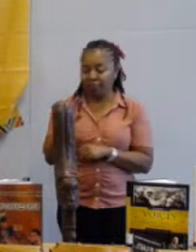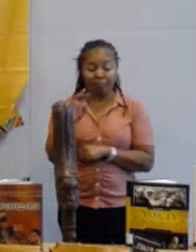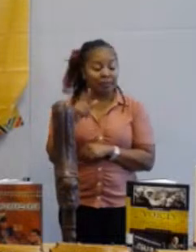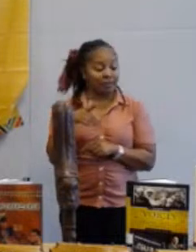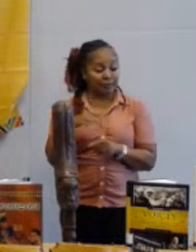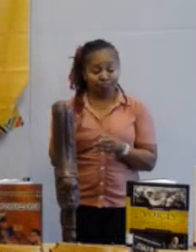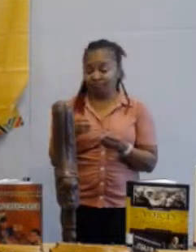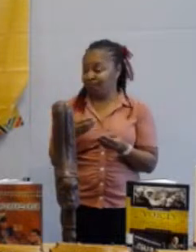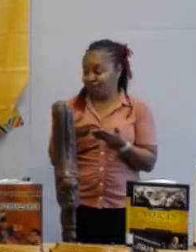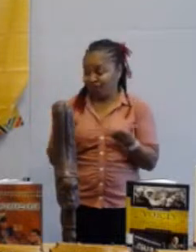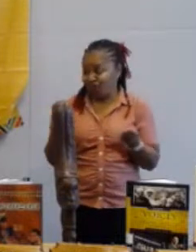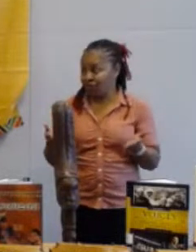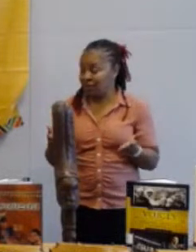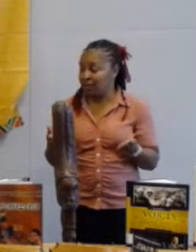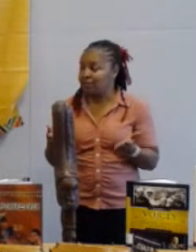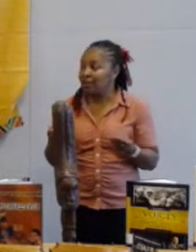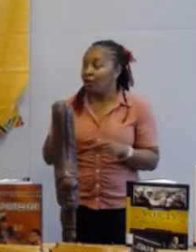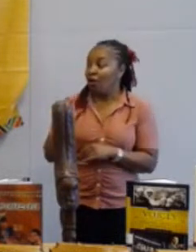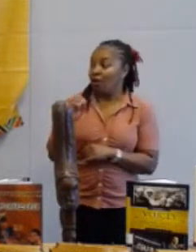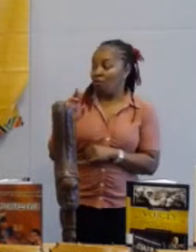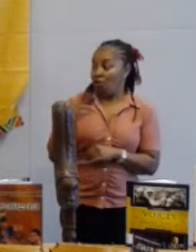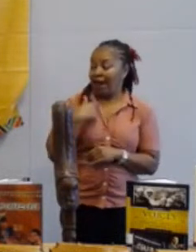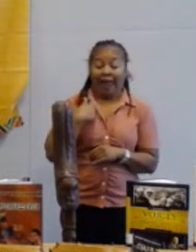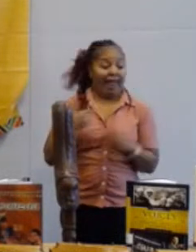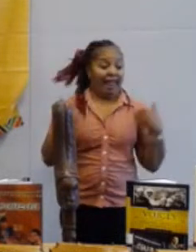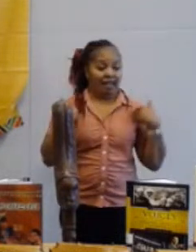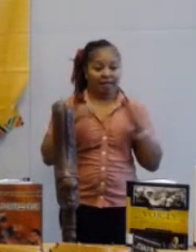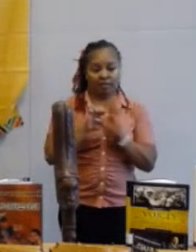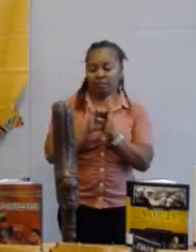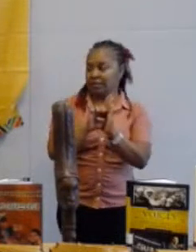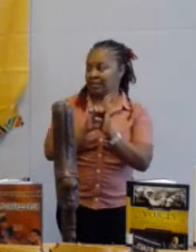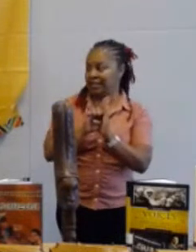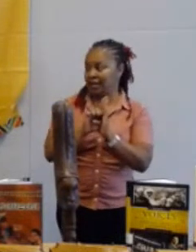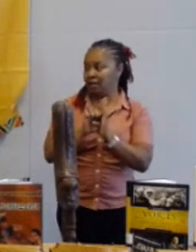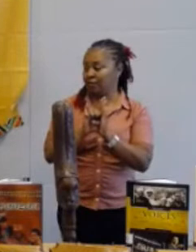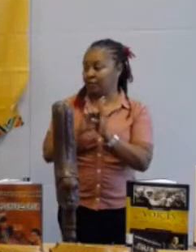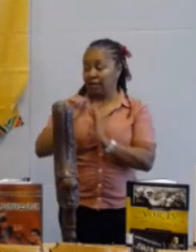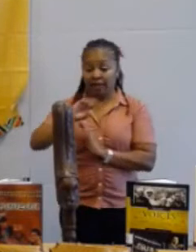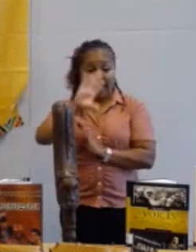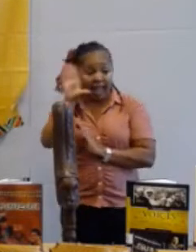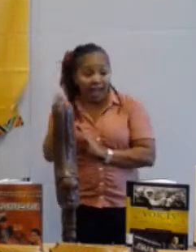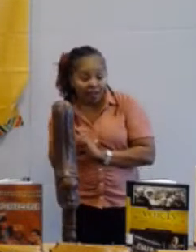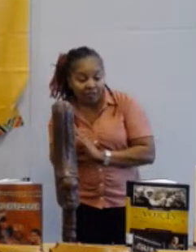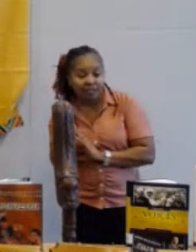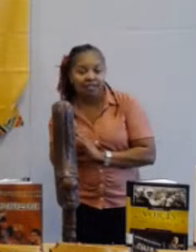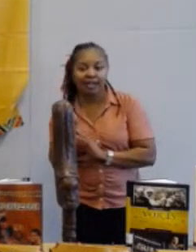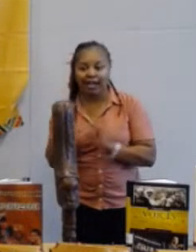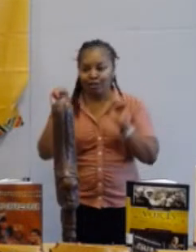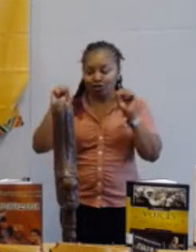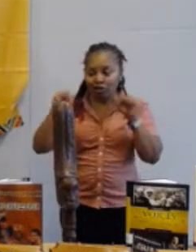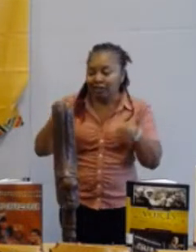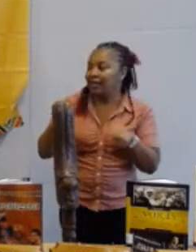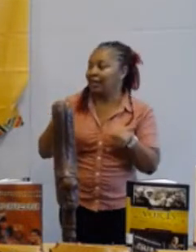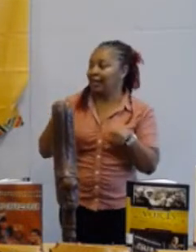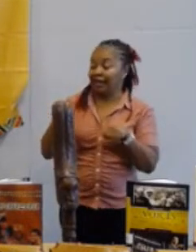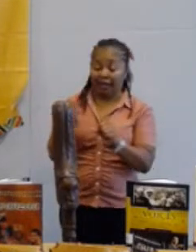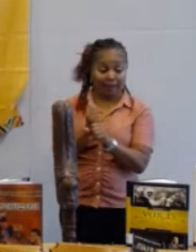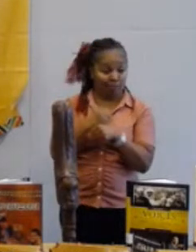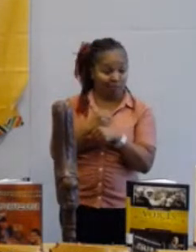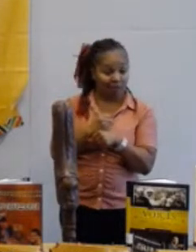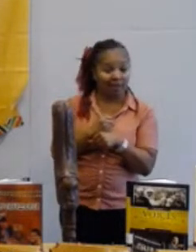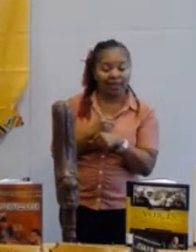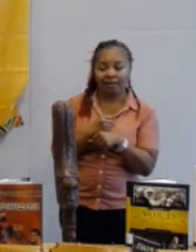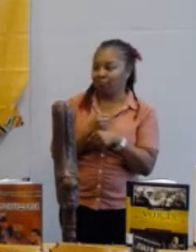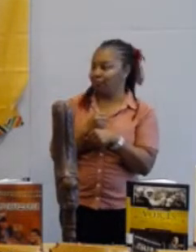or I have some examples of Africa that you can put there again,